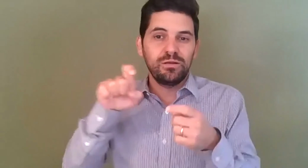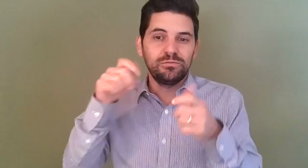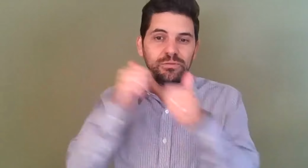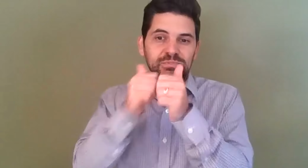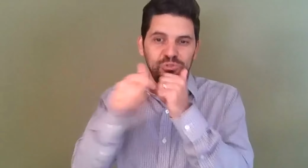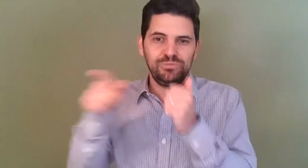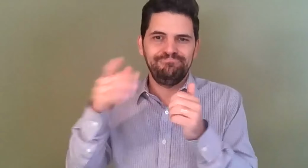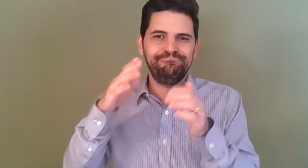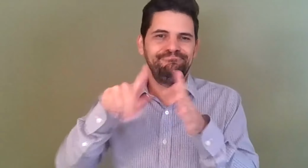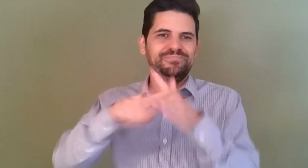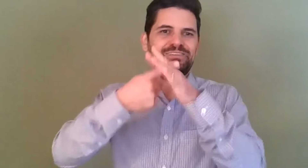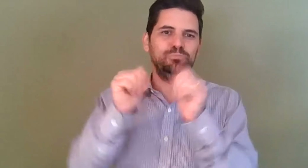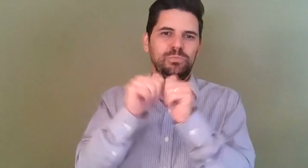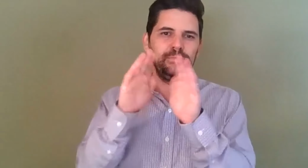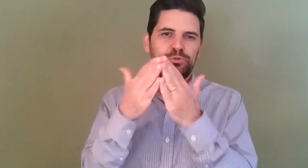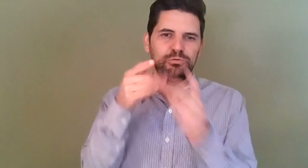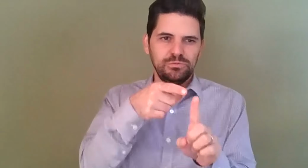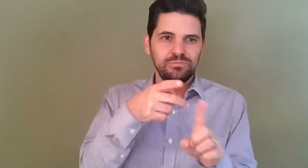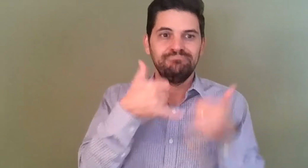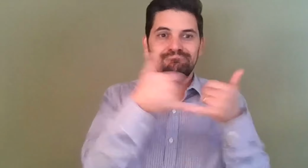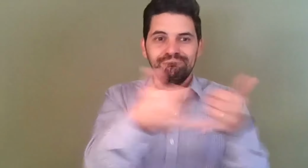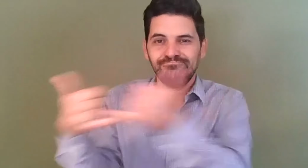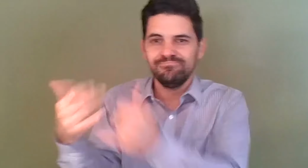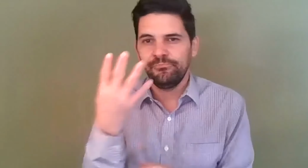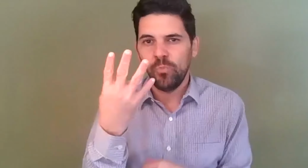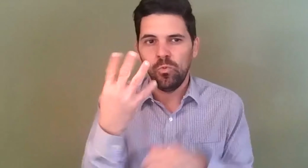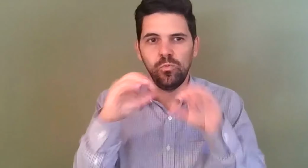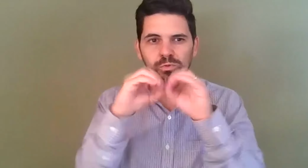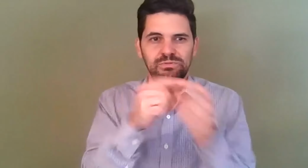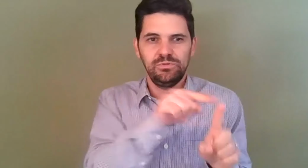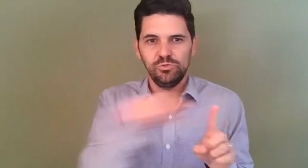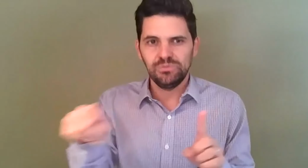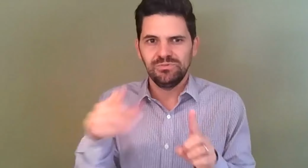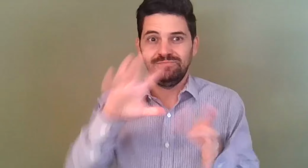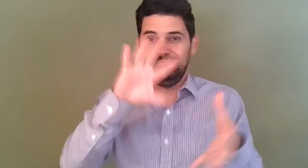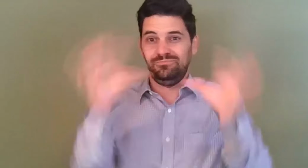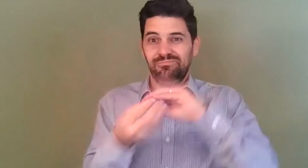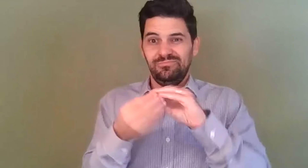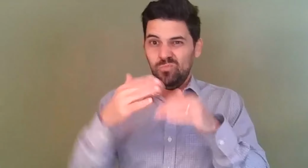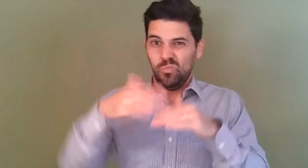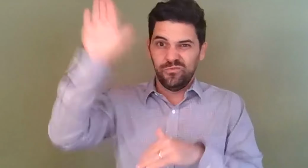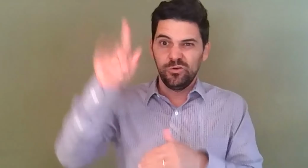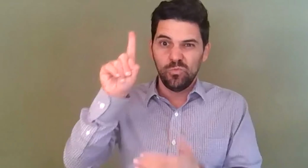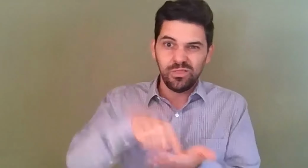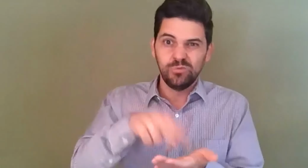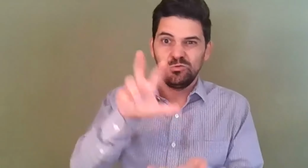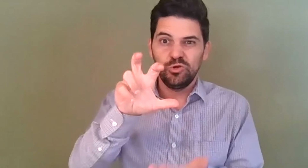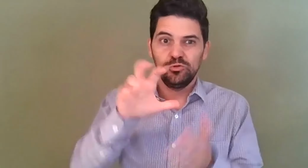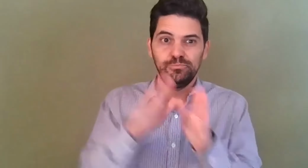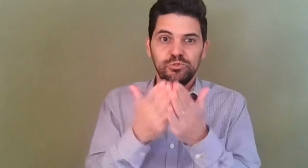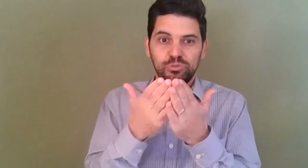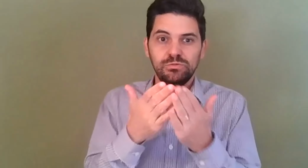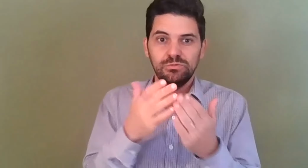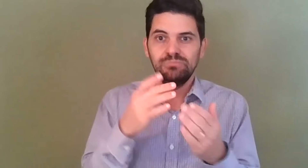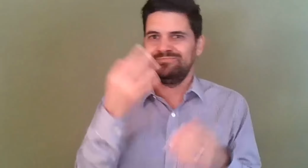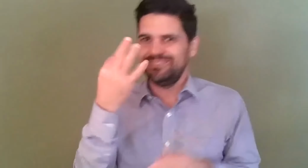ACR supported this competition, and it began with we give awards to 4 different organizations in total.